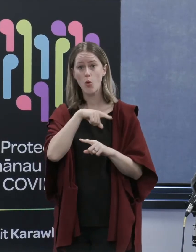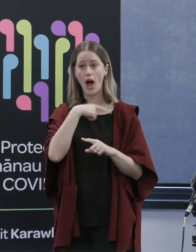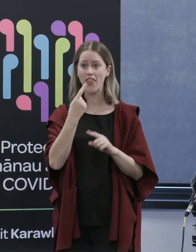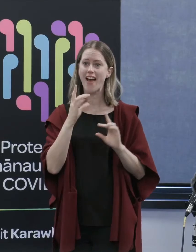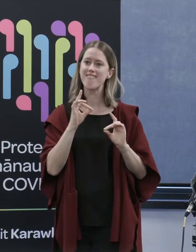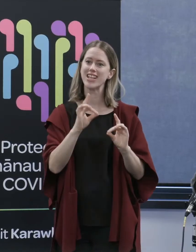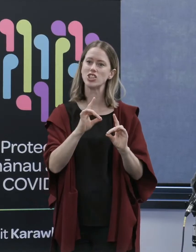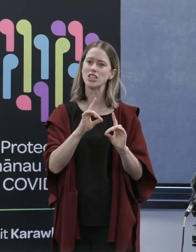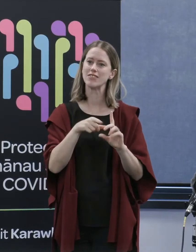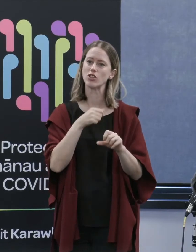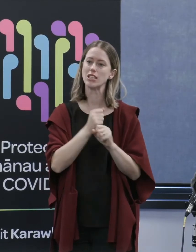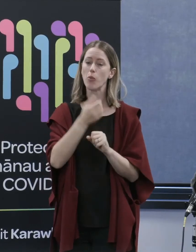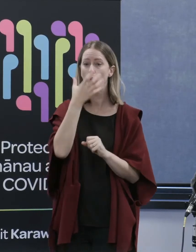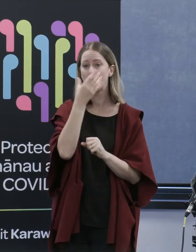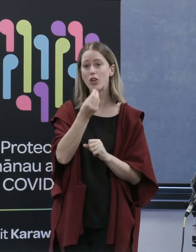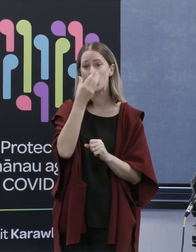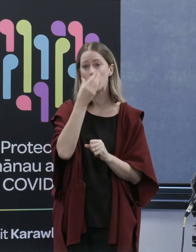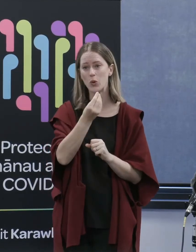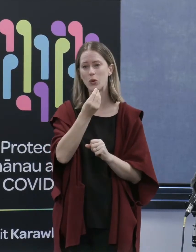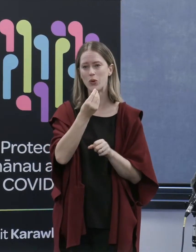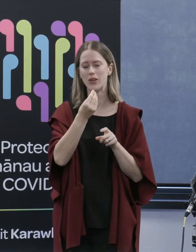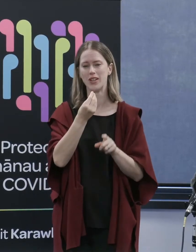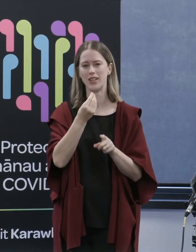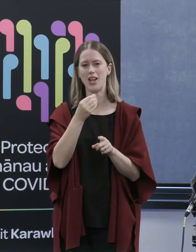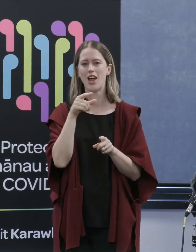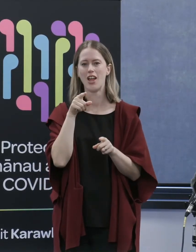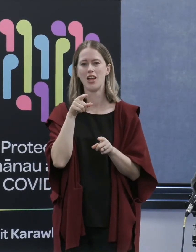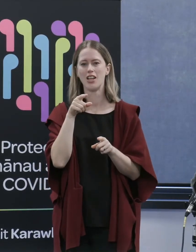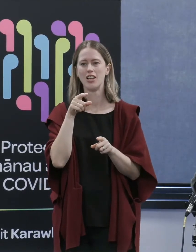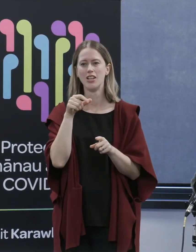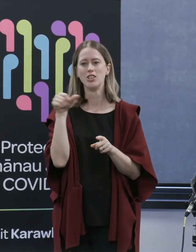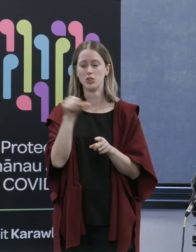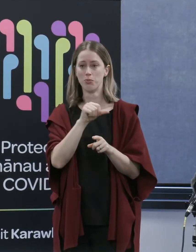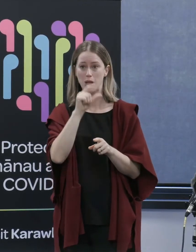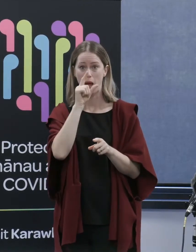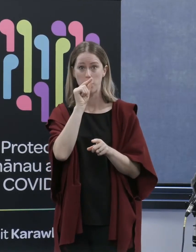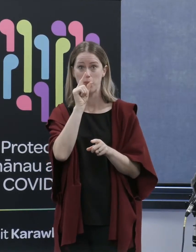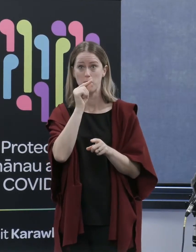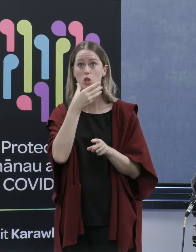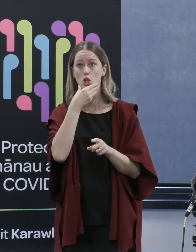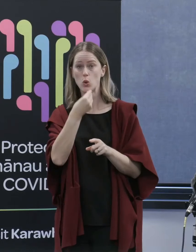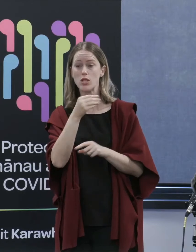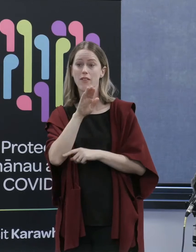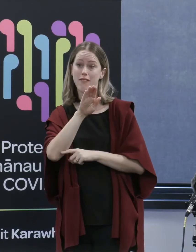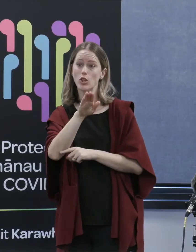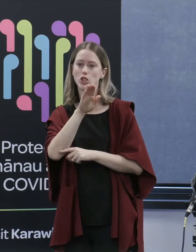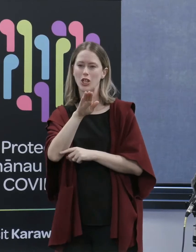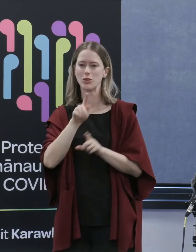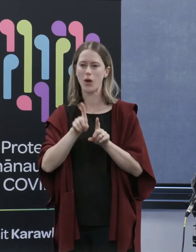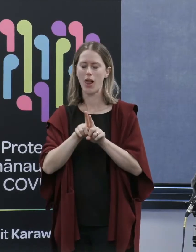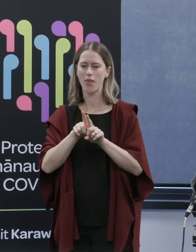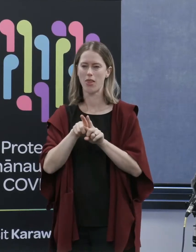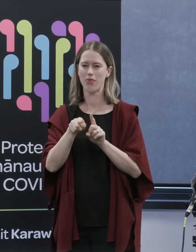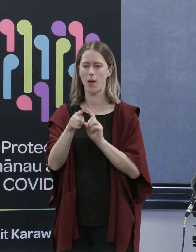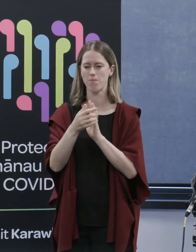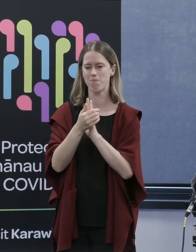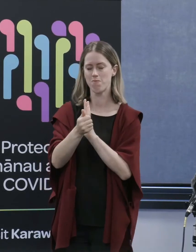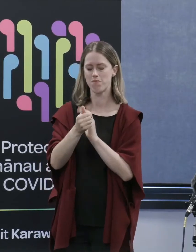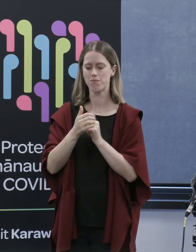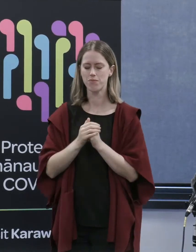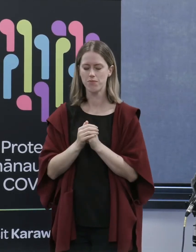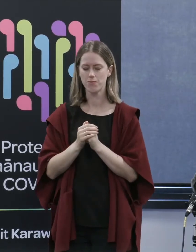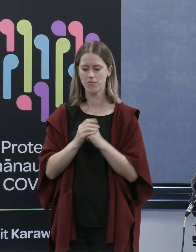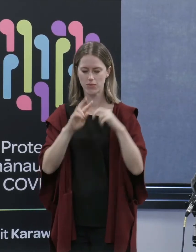infections, such as influenza, and should form one of the tools that we're able to use in the months ahead. Whole